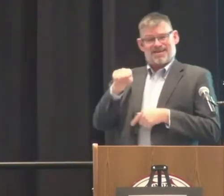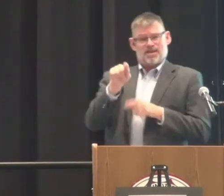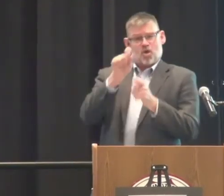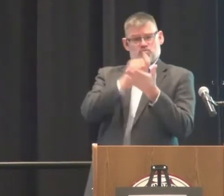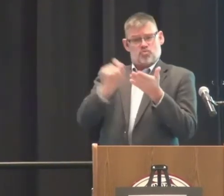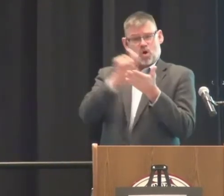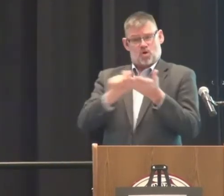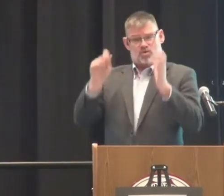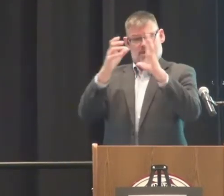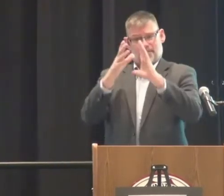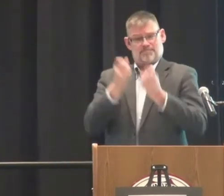Clanin.